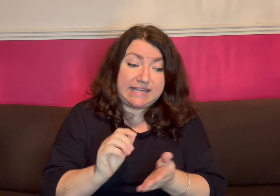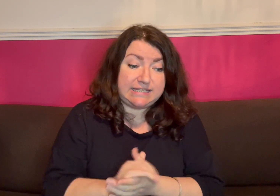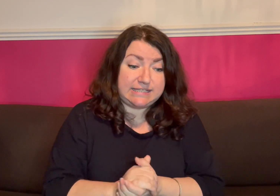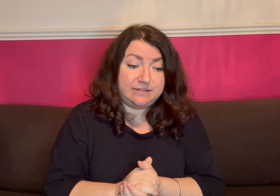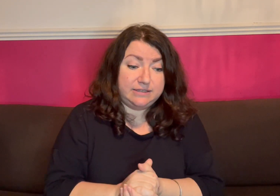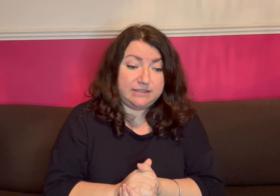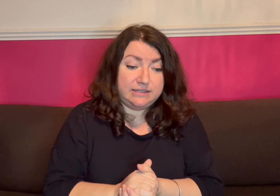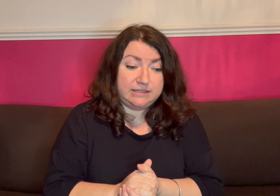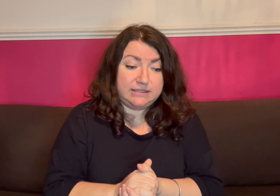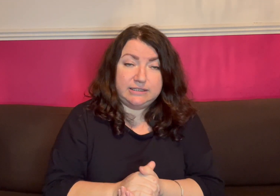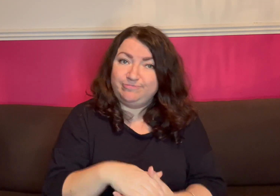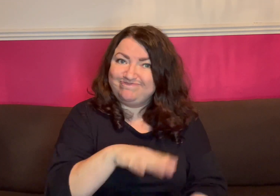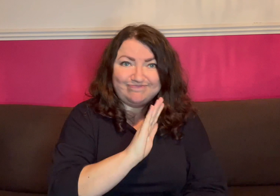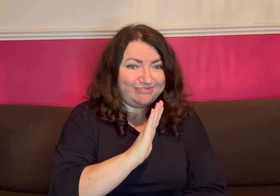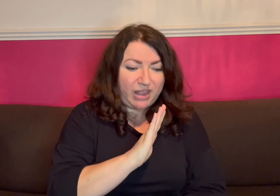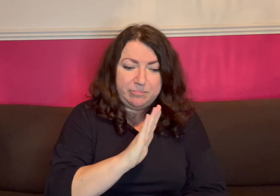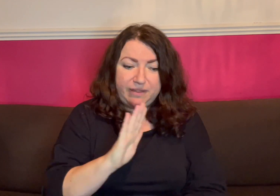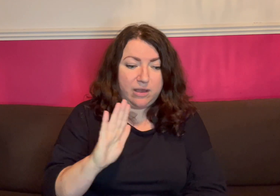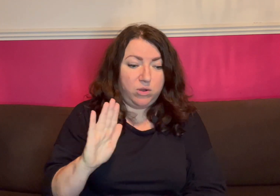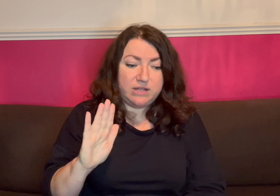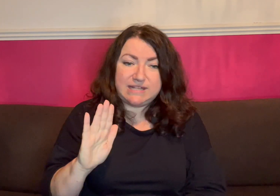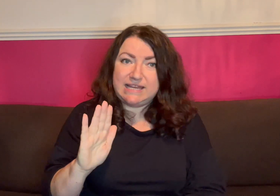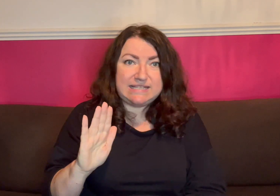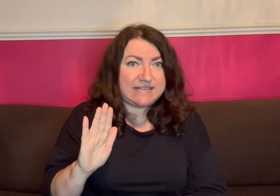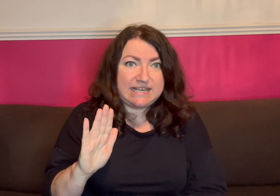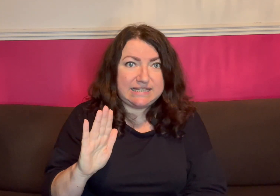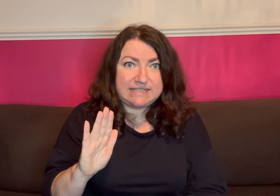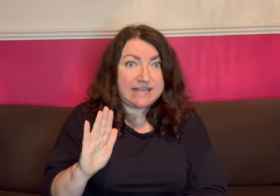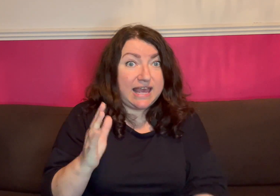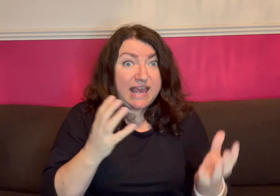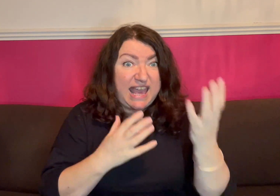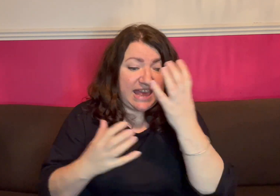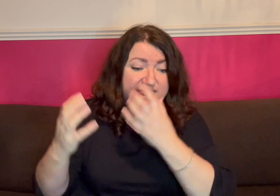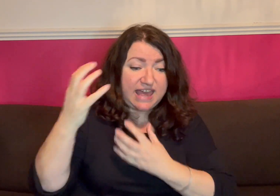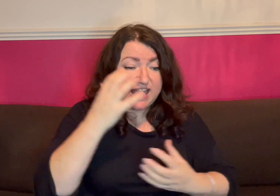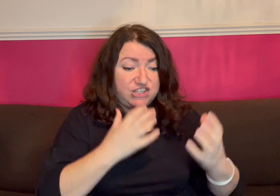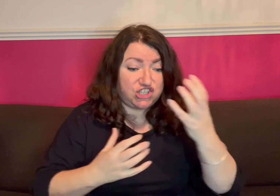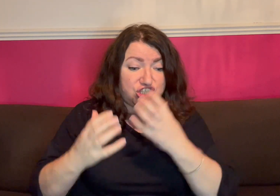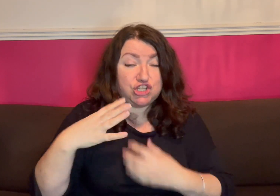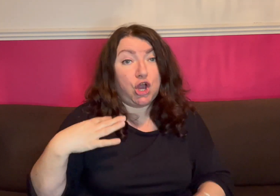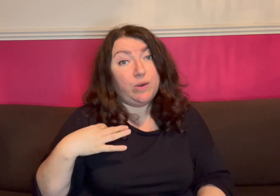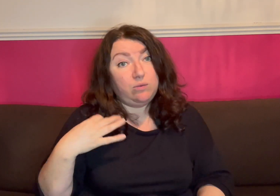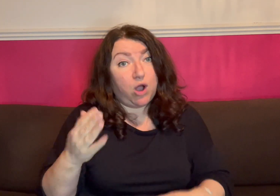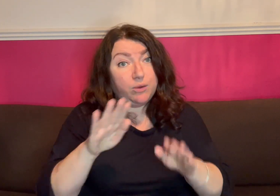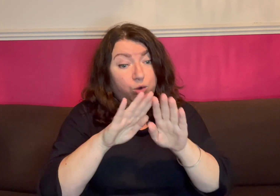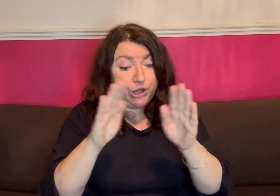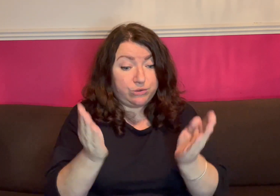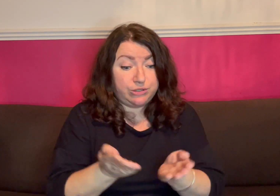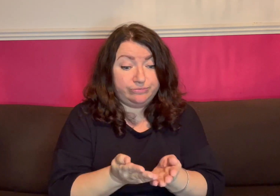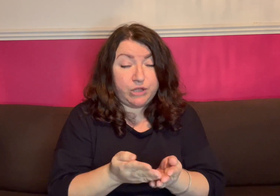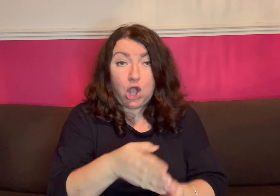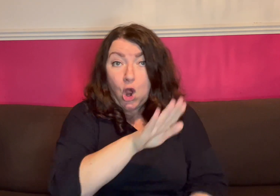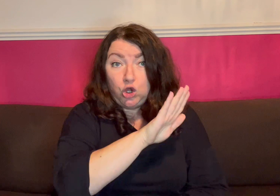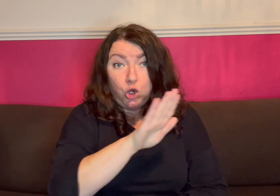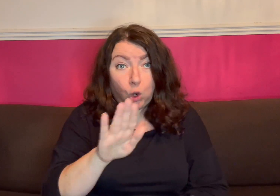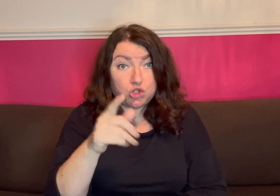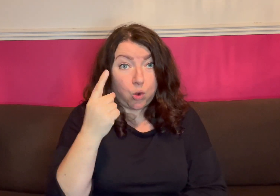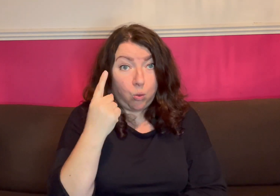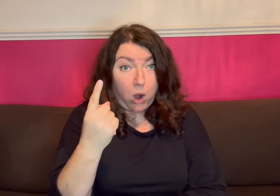seeds. But there weren't any seeds in their snowy white world. Not one.